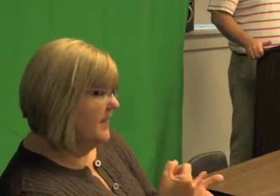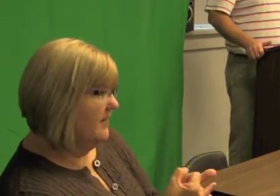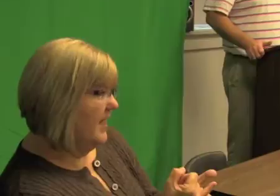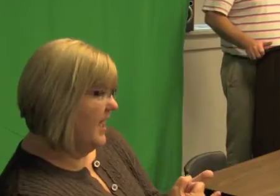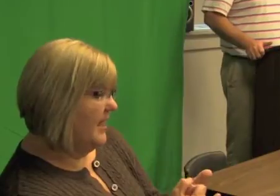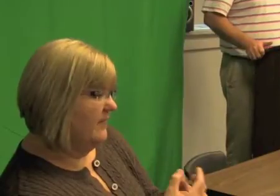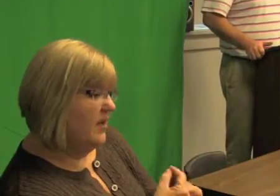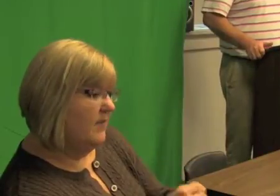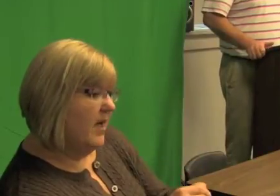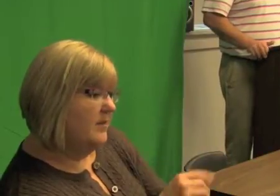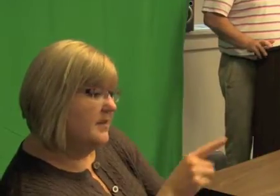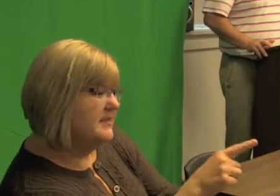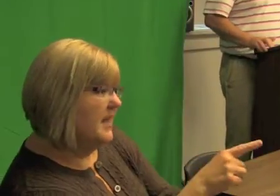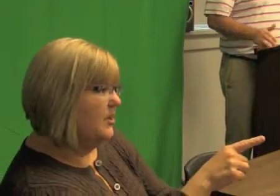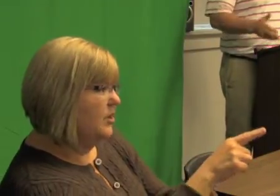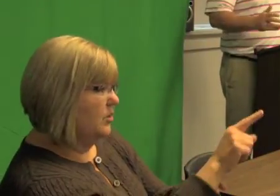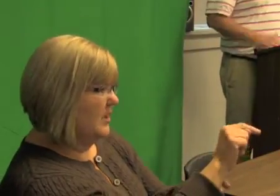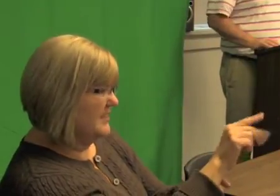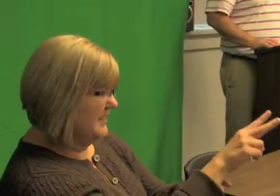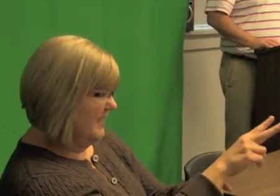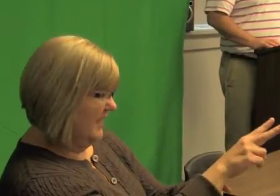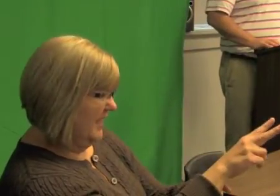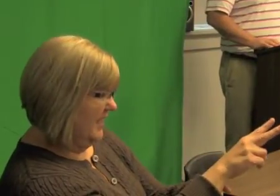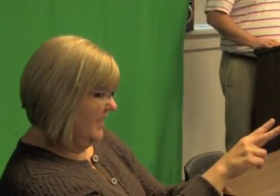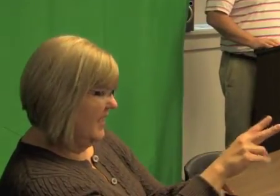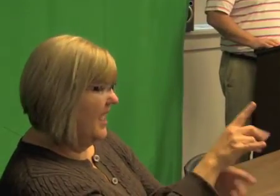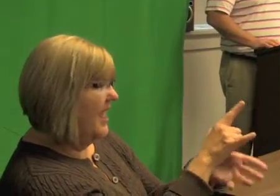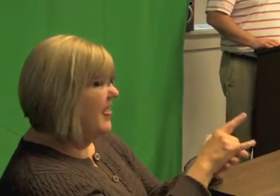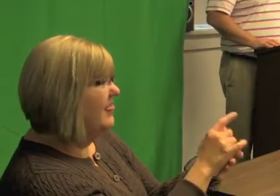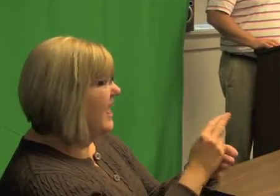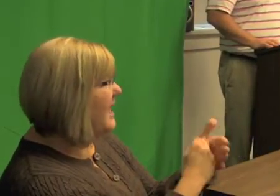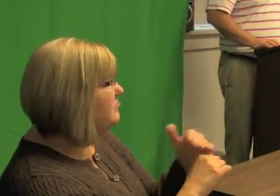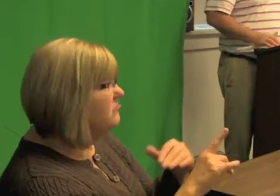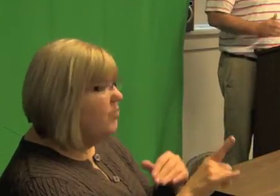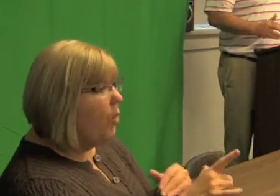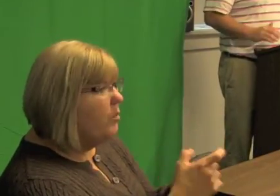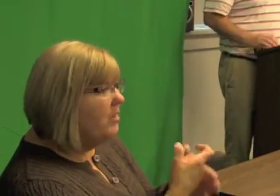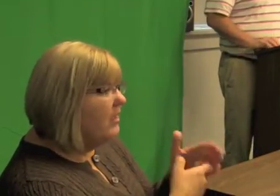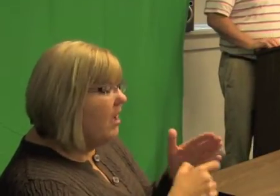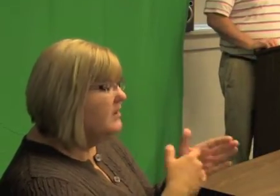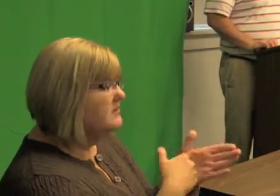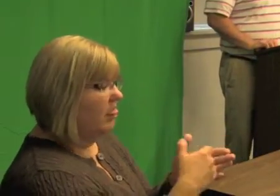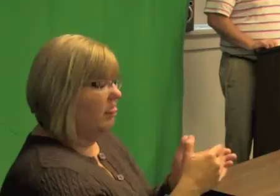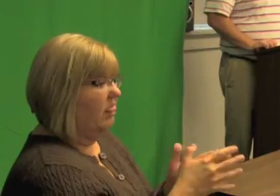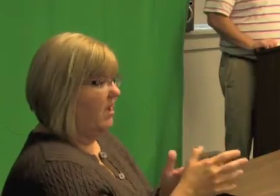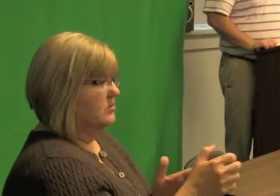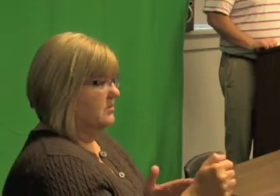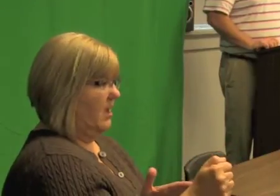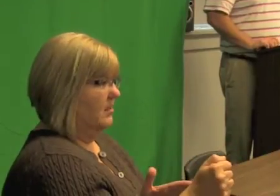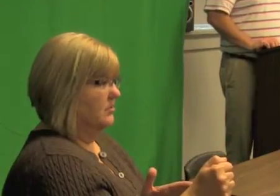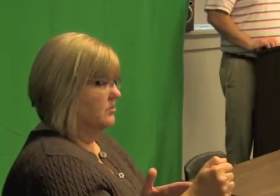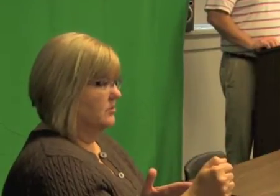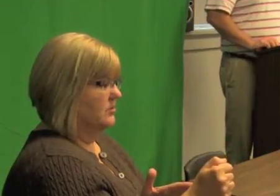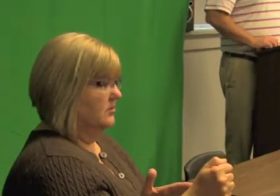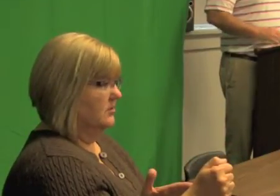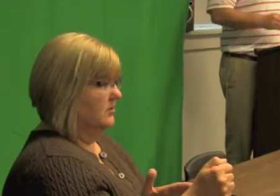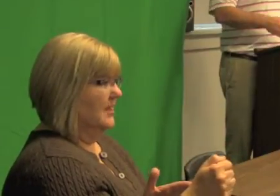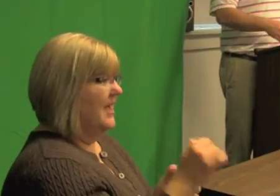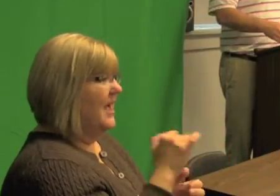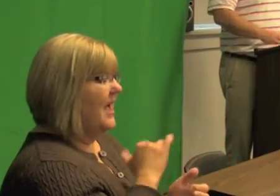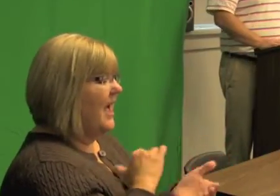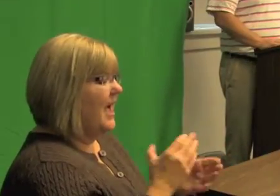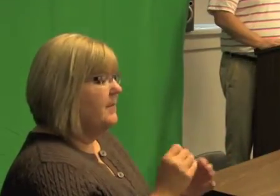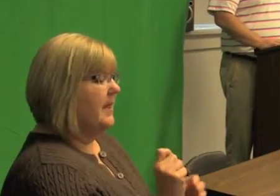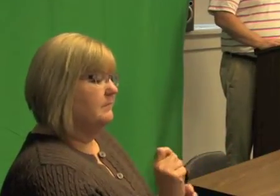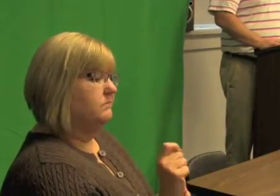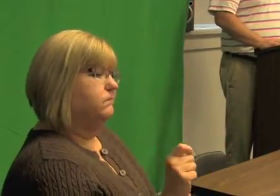going to sell you a TV that normally costs $1,000, I might